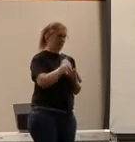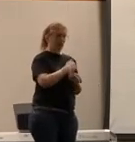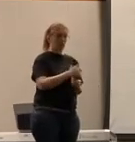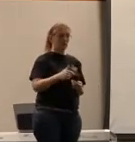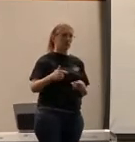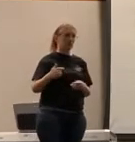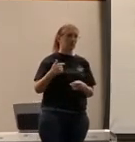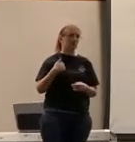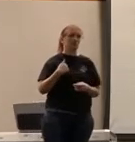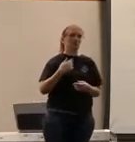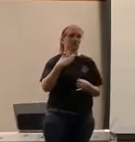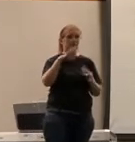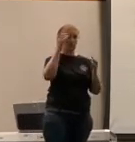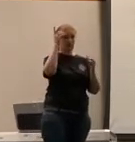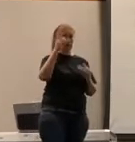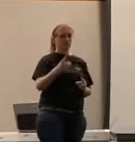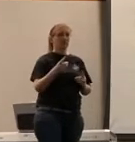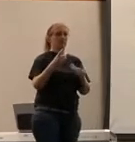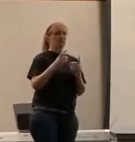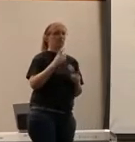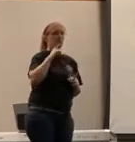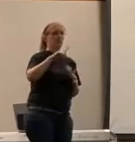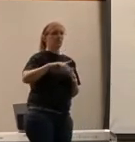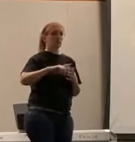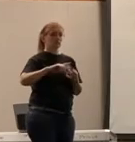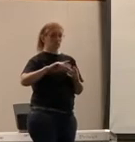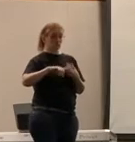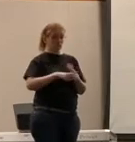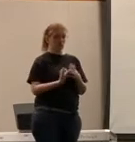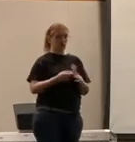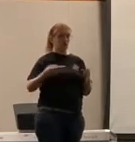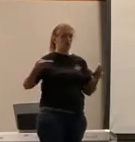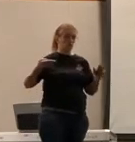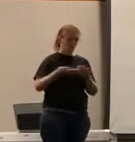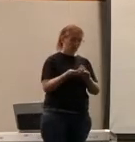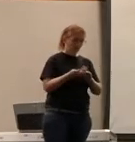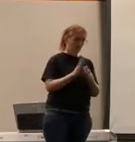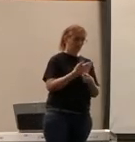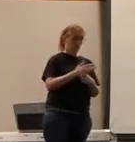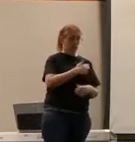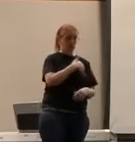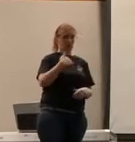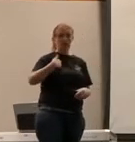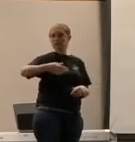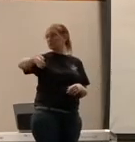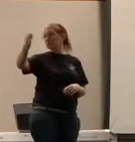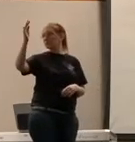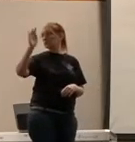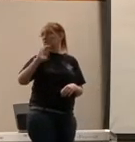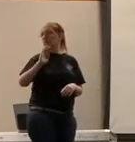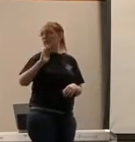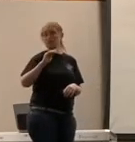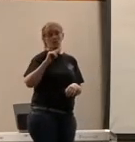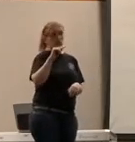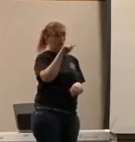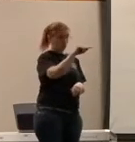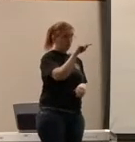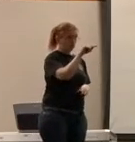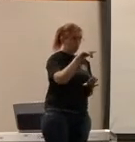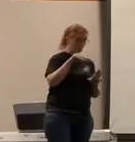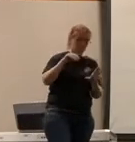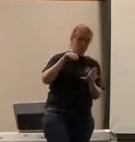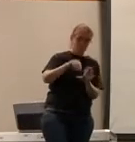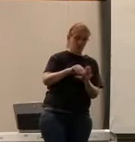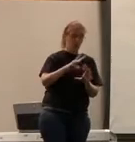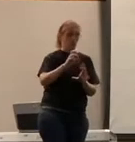fact, these decisions are starting to drive a wedge between us and God. Can I tell you something? You're the one who's putting the wedge between you and